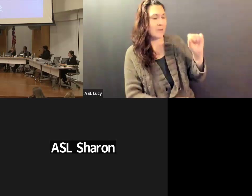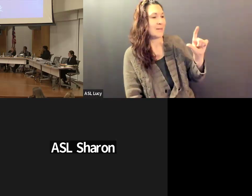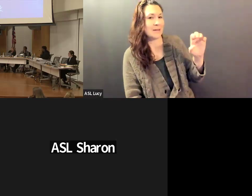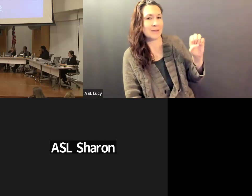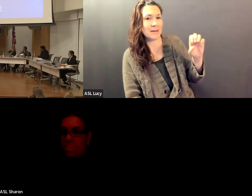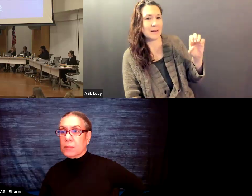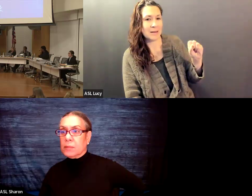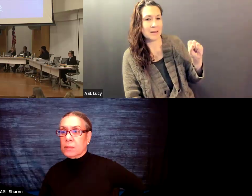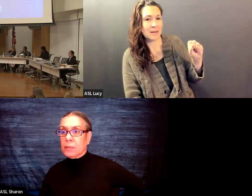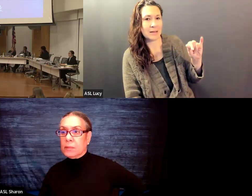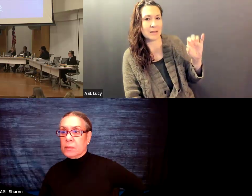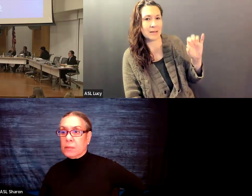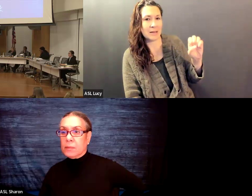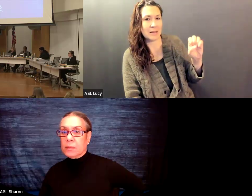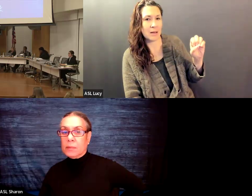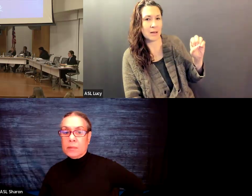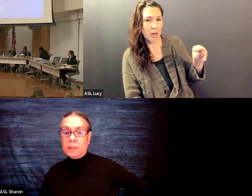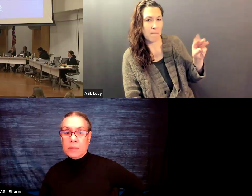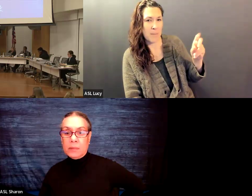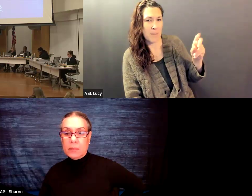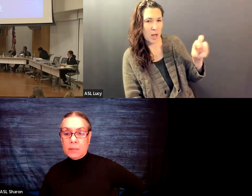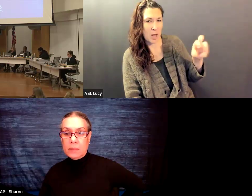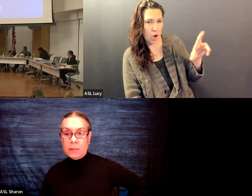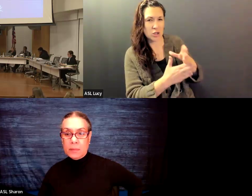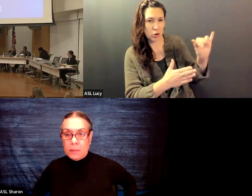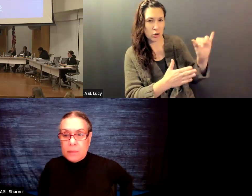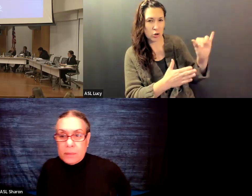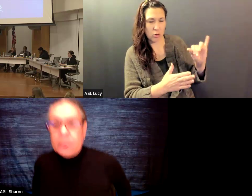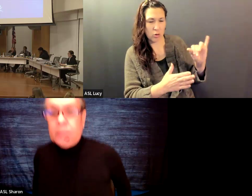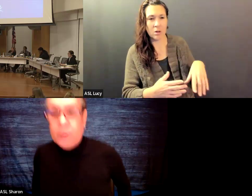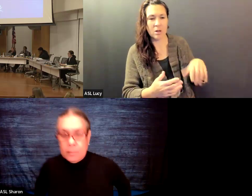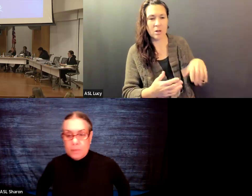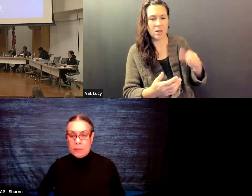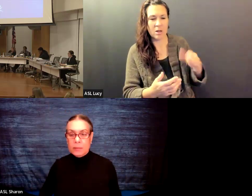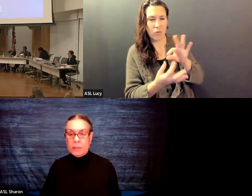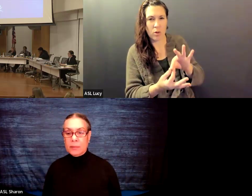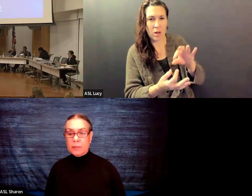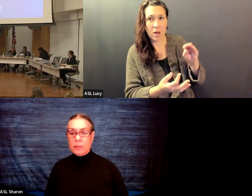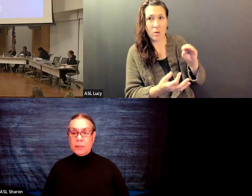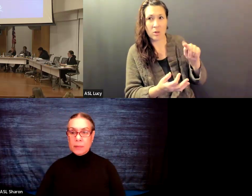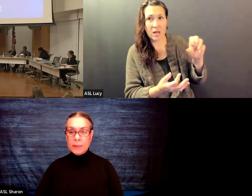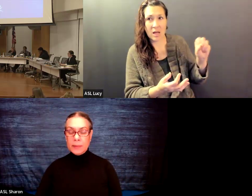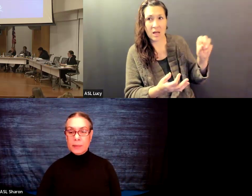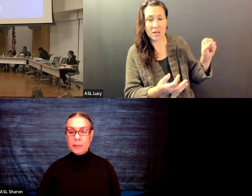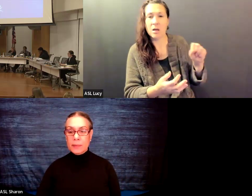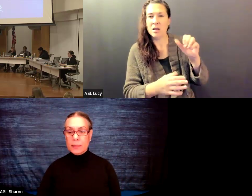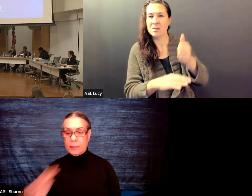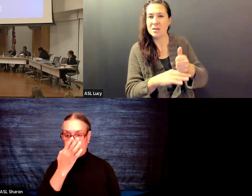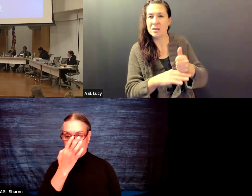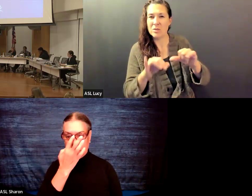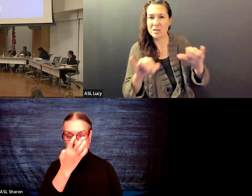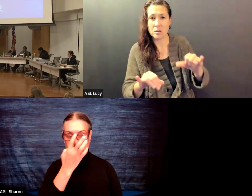been several things with MTSS. One was establishing a system because it didn't exist